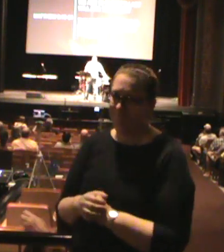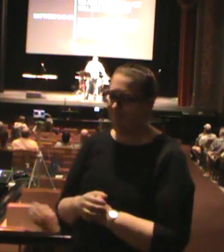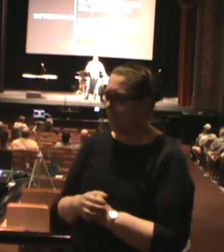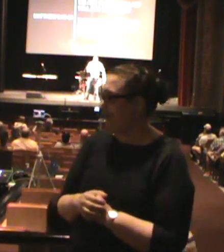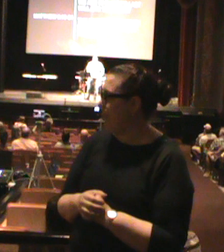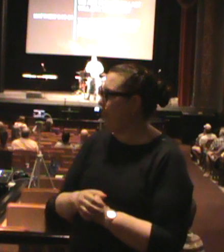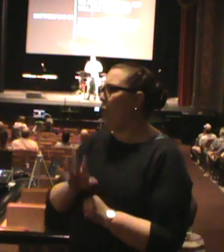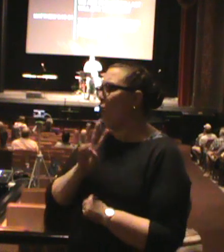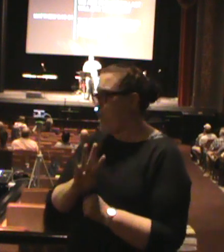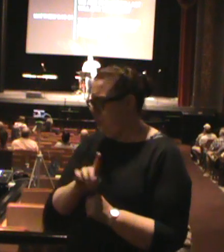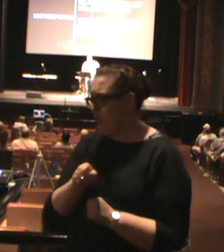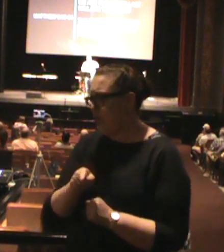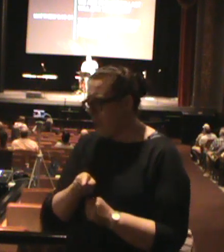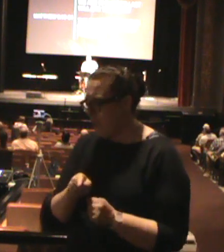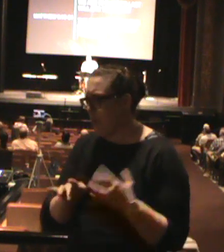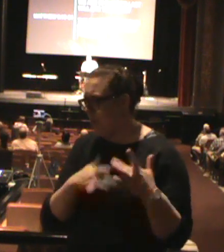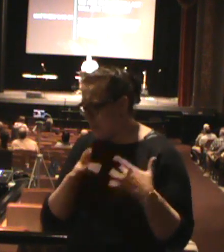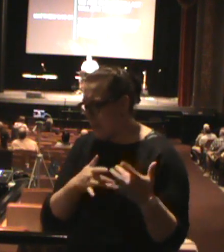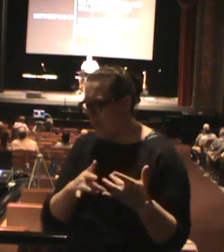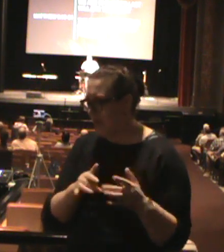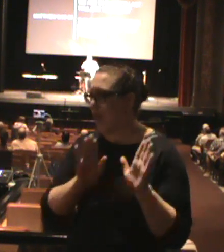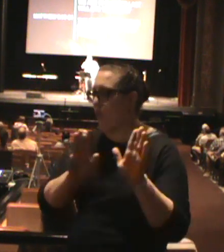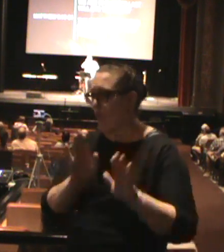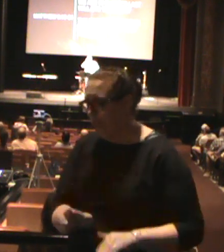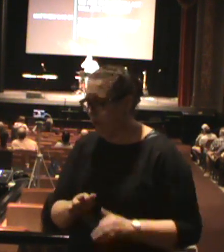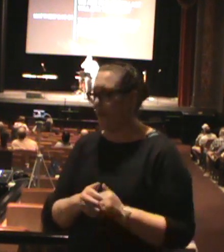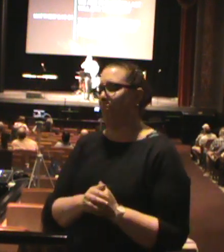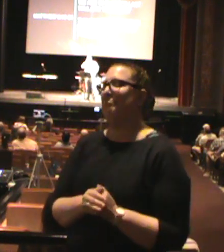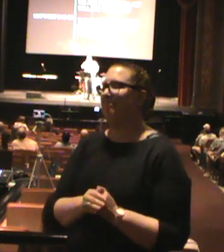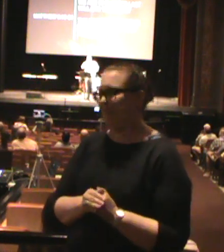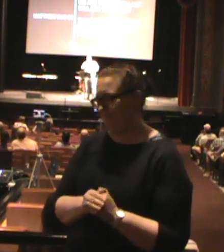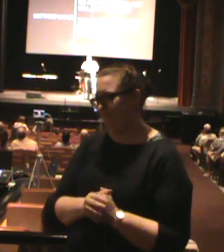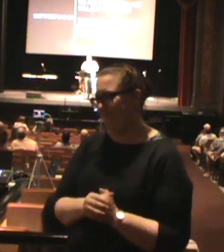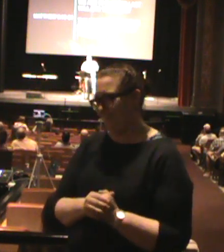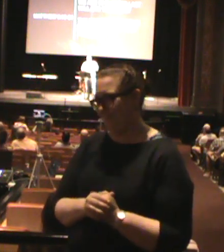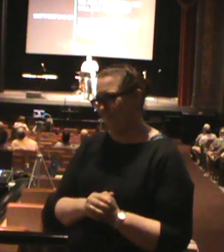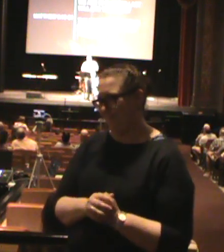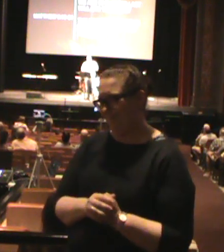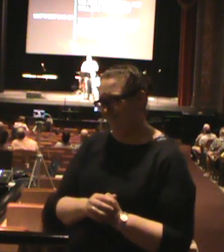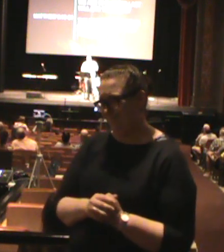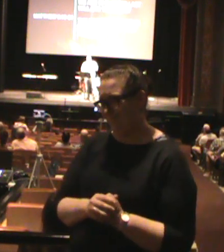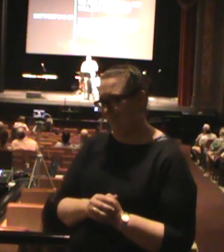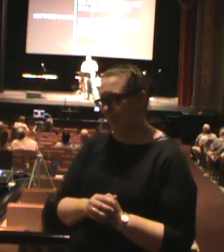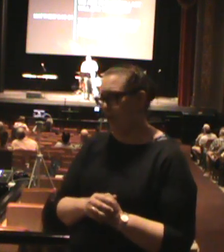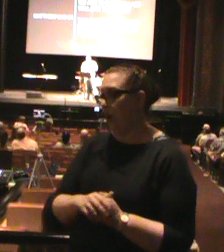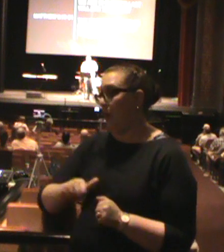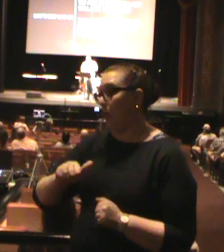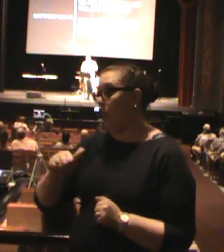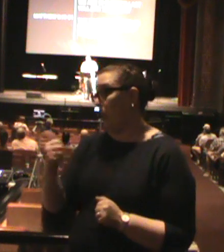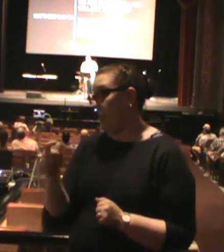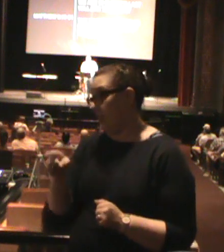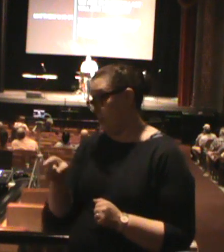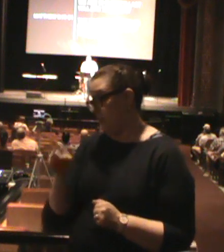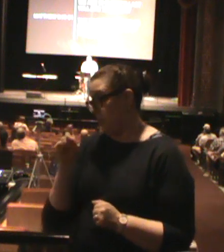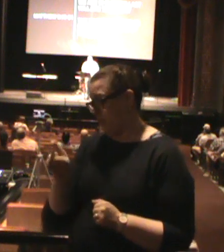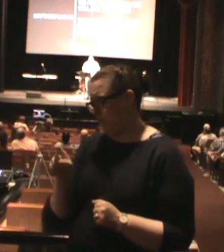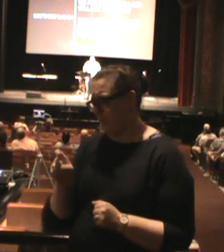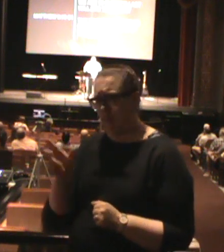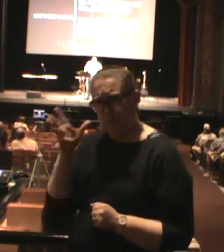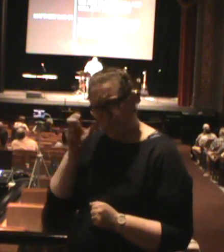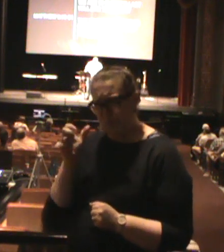are with me on that. That's great. The rest of y'all really need to tune in to what I'm saying